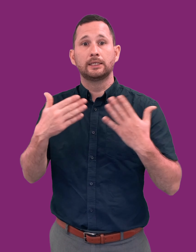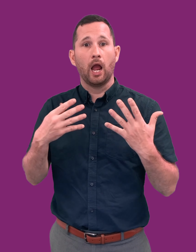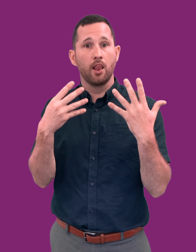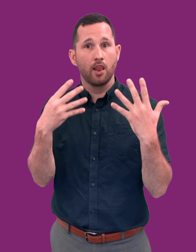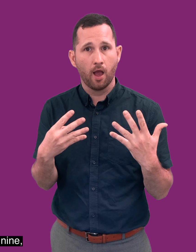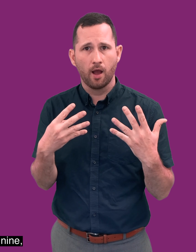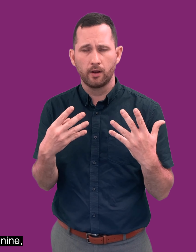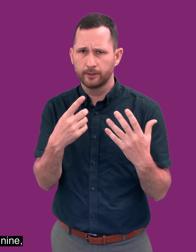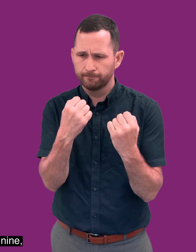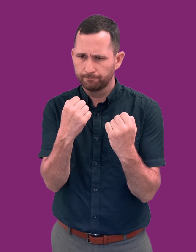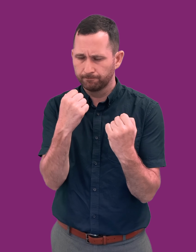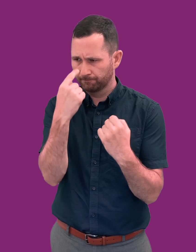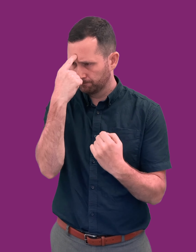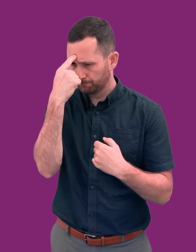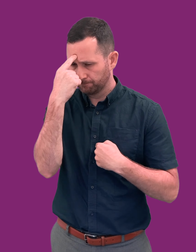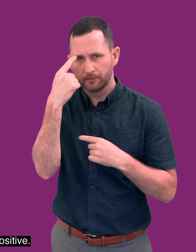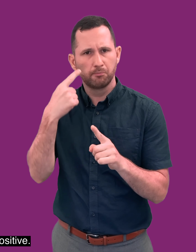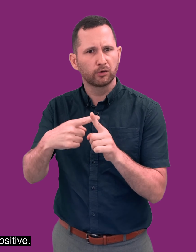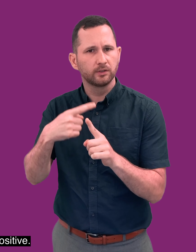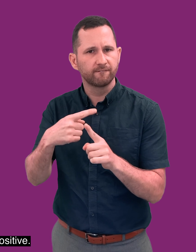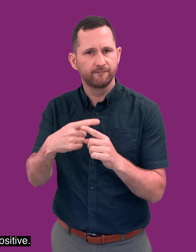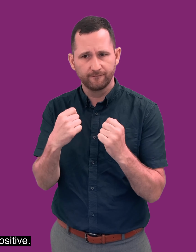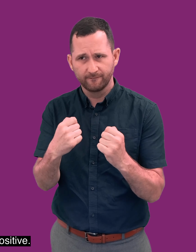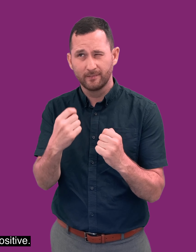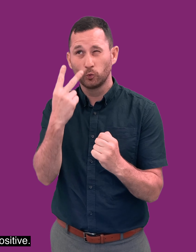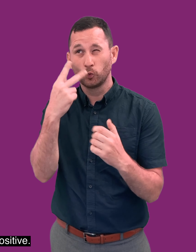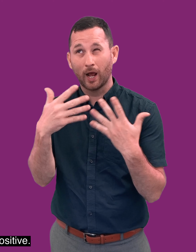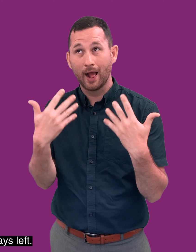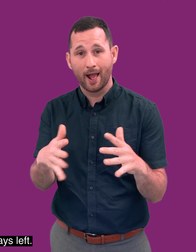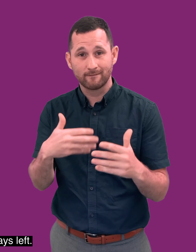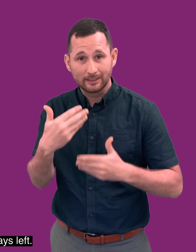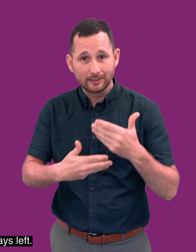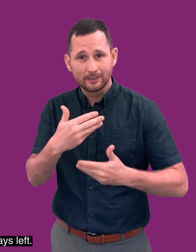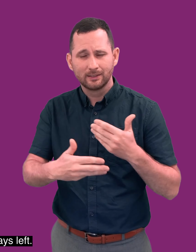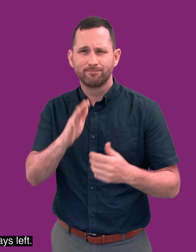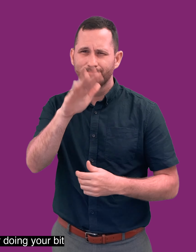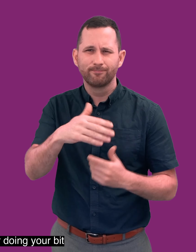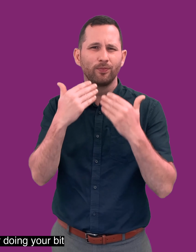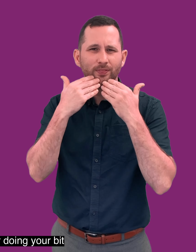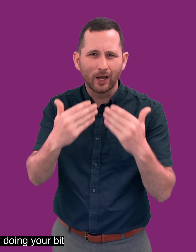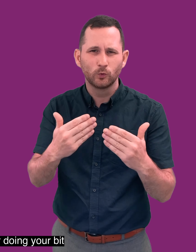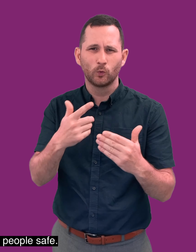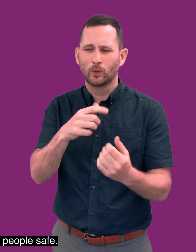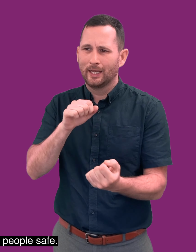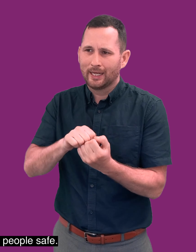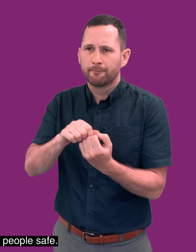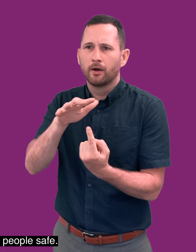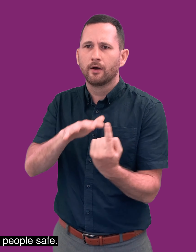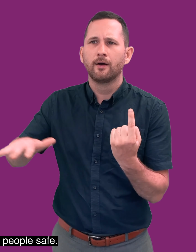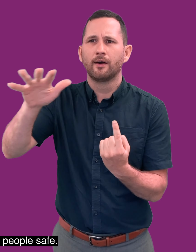Day 9. Stay positive. 2 days left. Thank you for doing your bit and keeping people